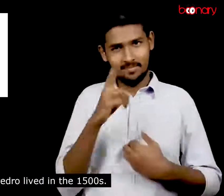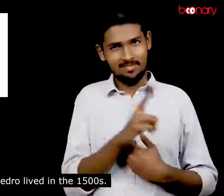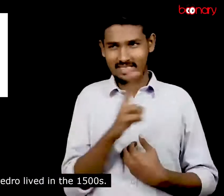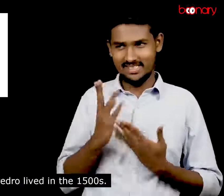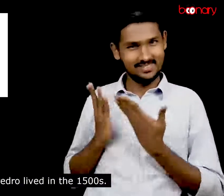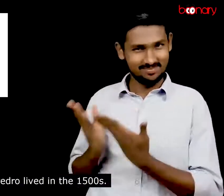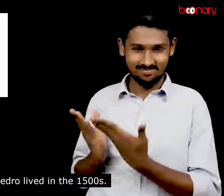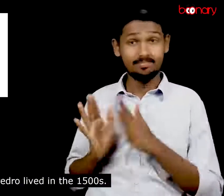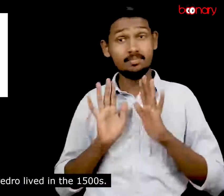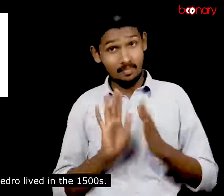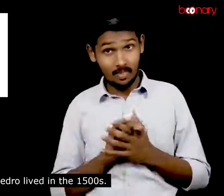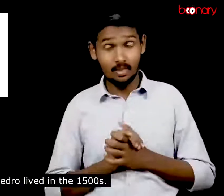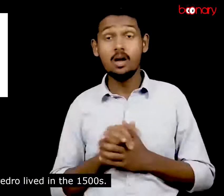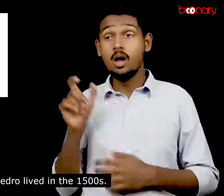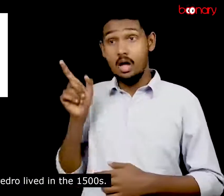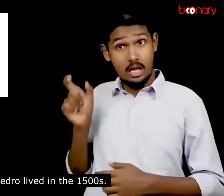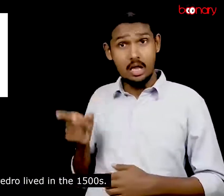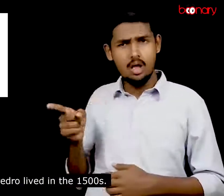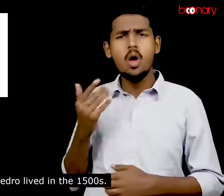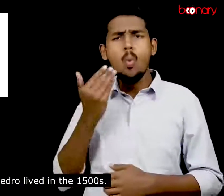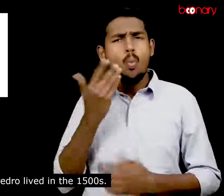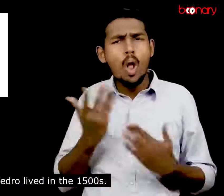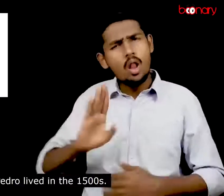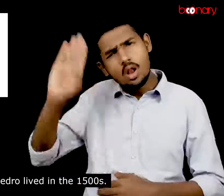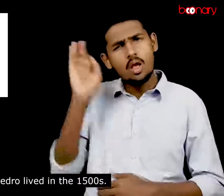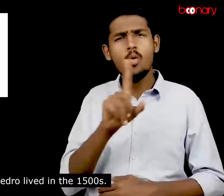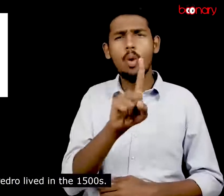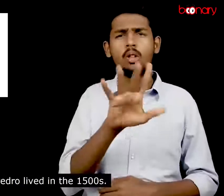Pedro lived in the 1500s.